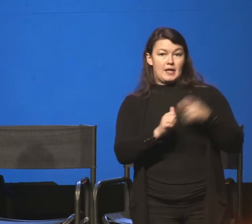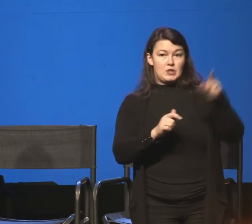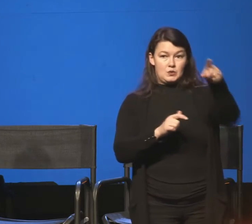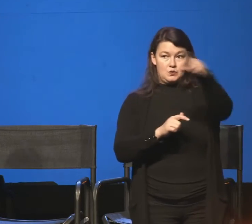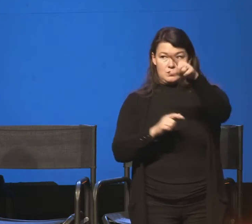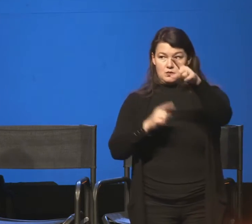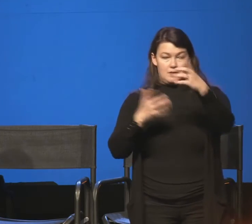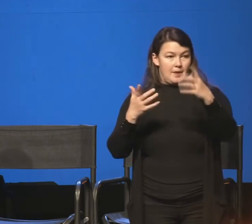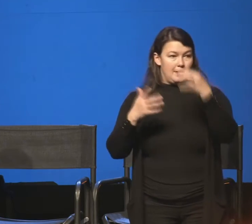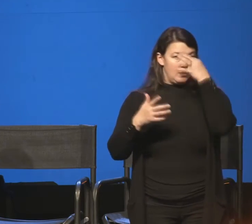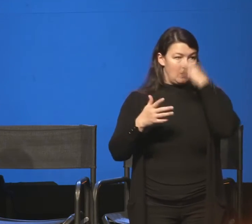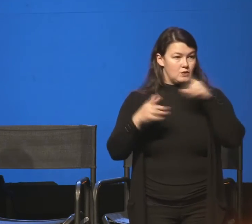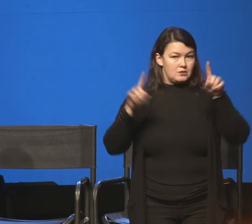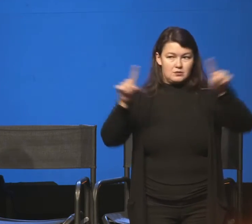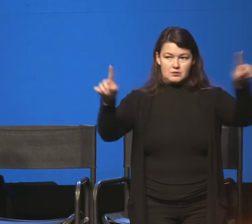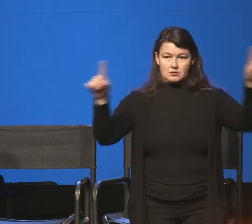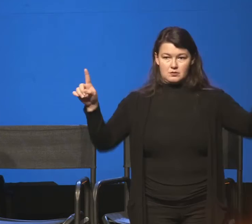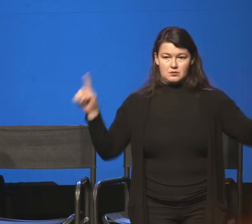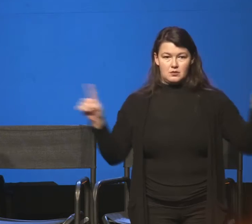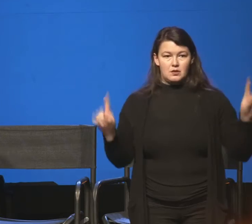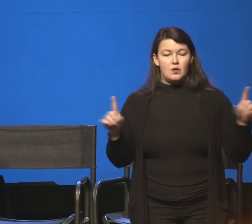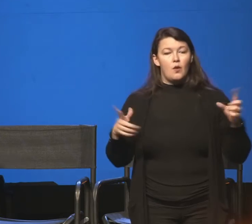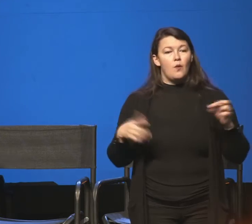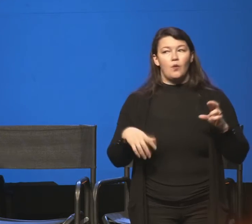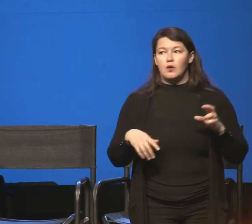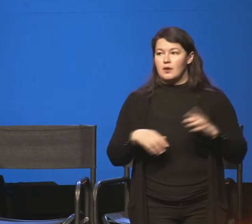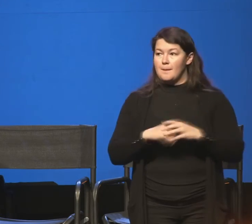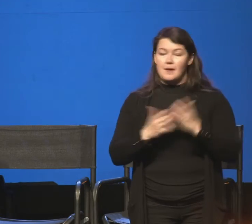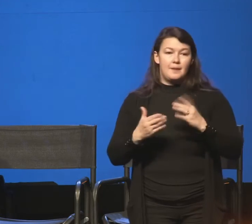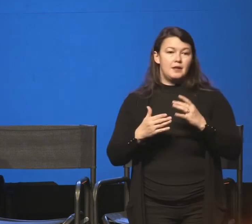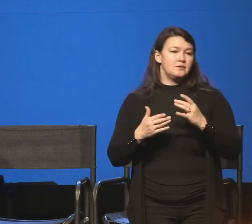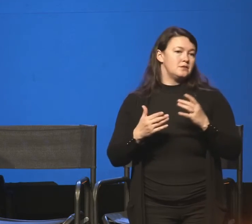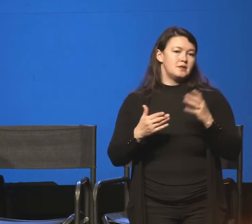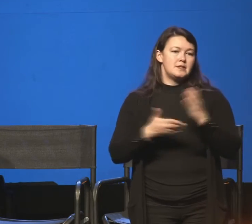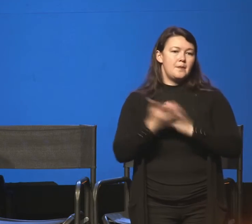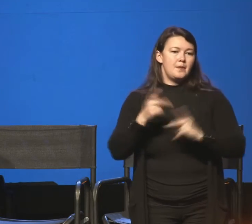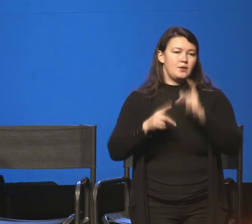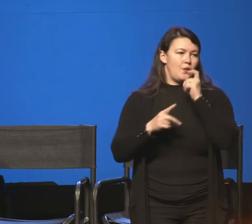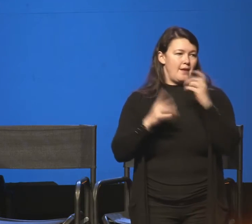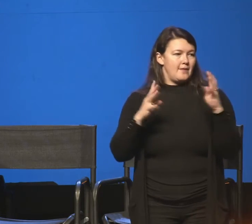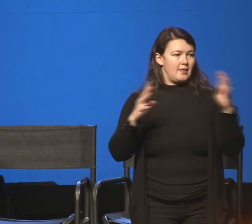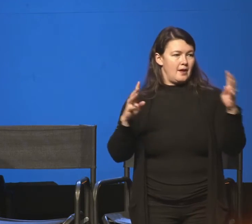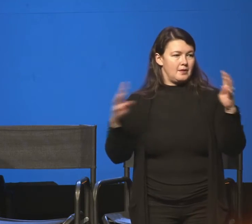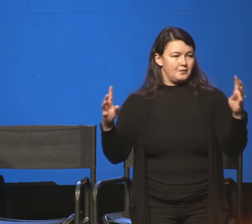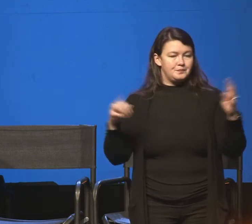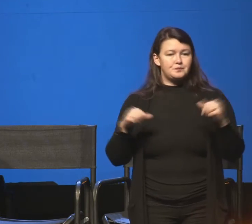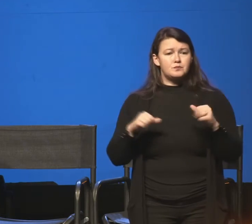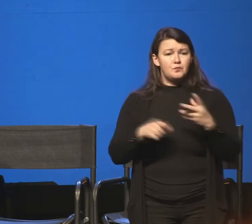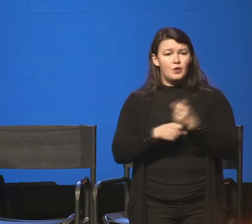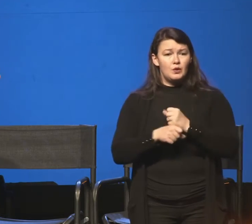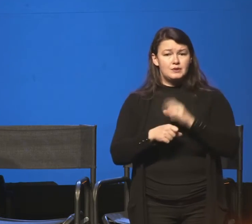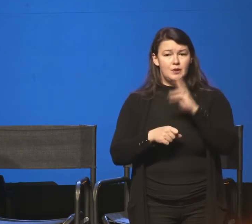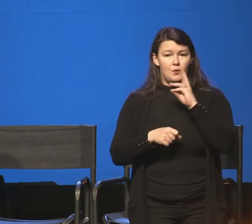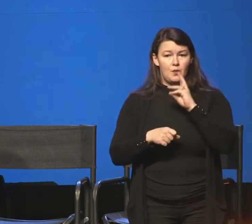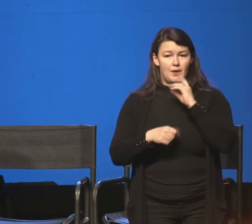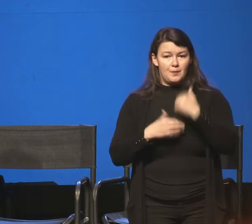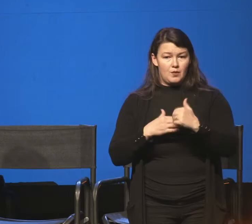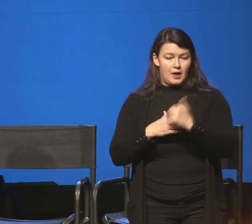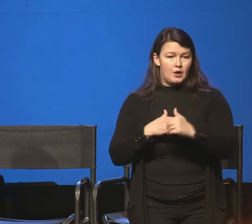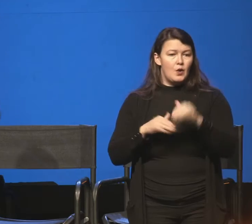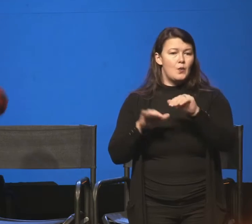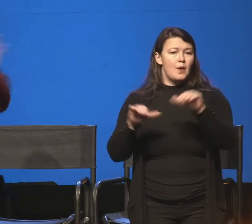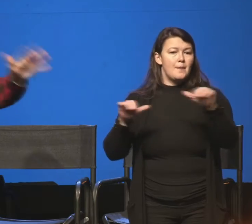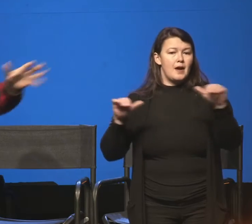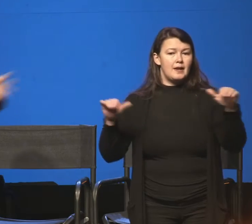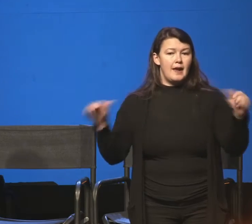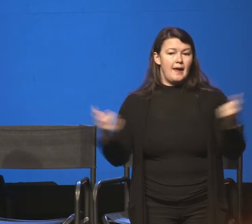might be the closest one, or just look, there might be one where there isn't a line. As you receive communion today, this is just a reminder very quickly